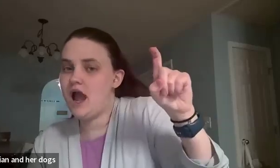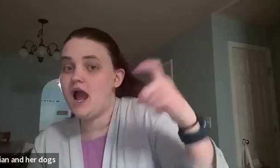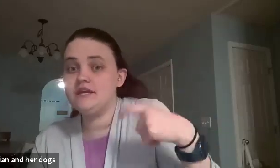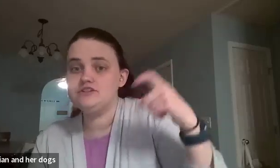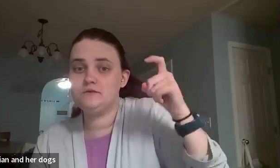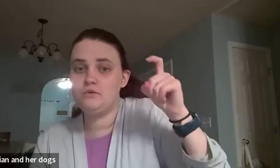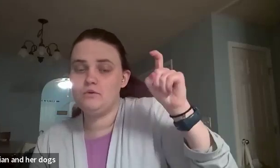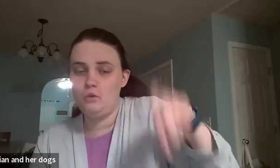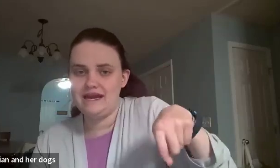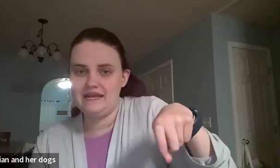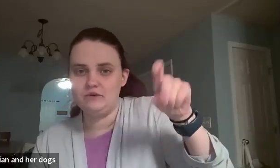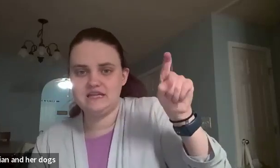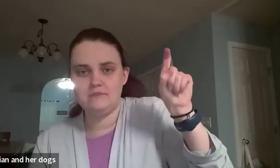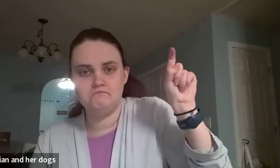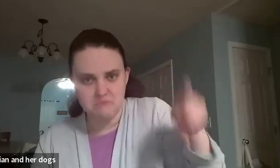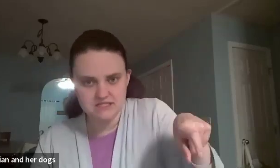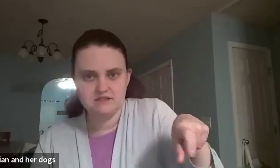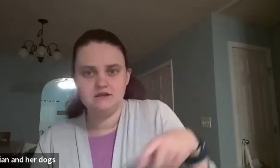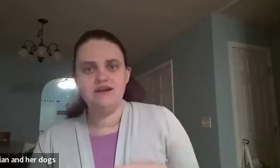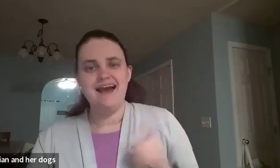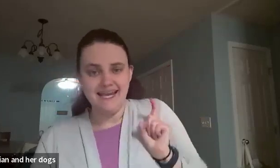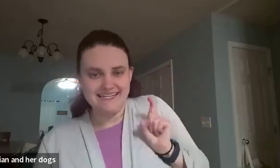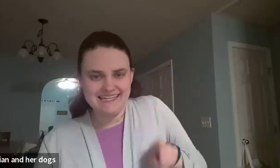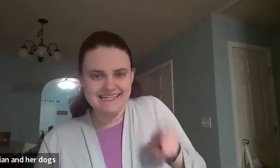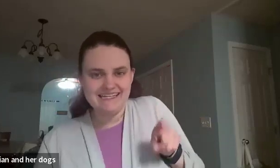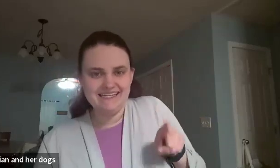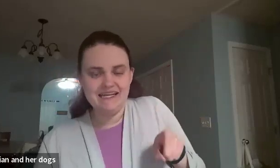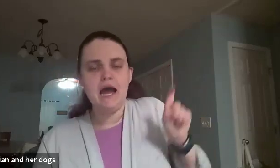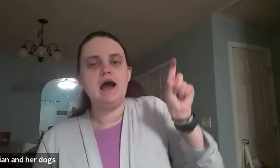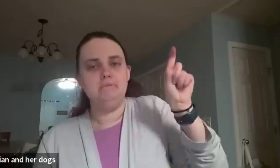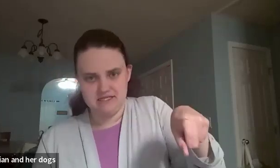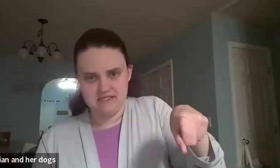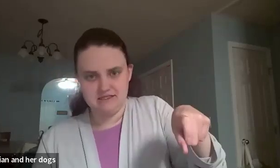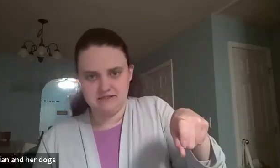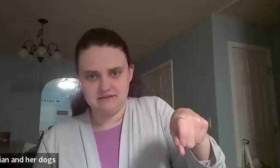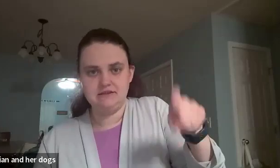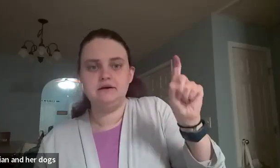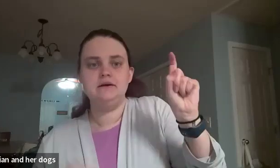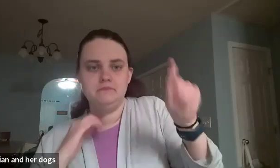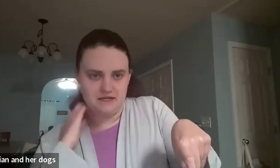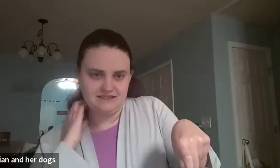like I use it for more one hand, one tap. Must. I need. I